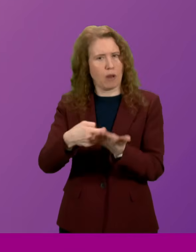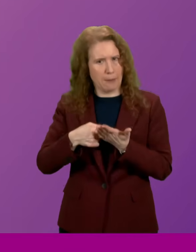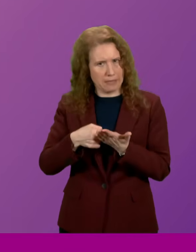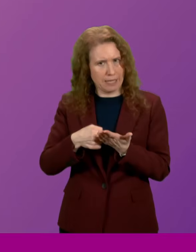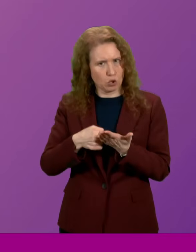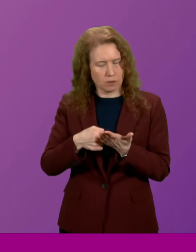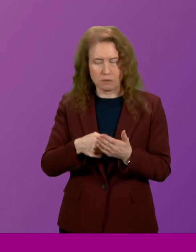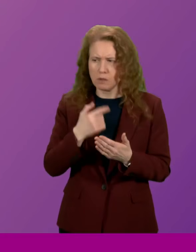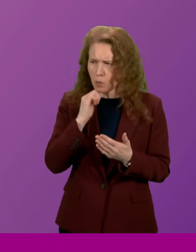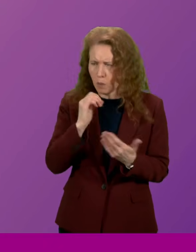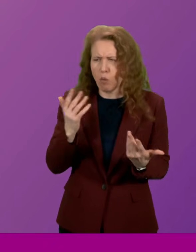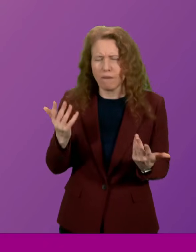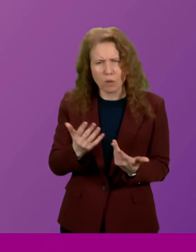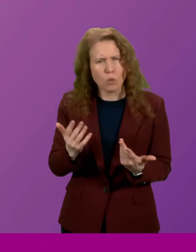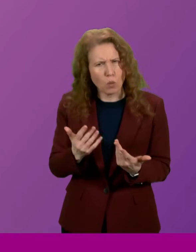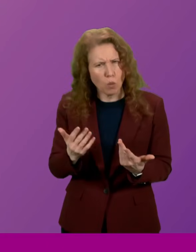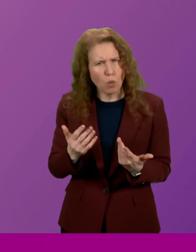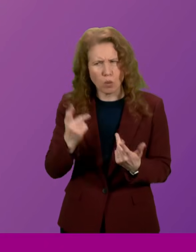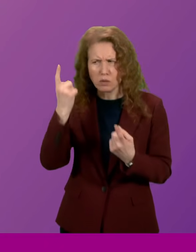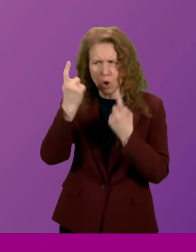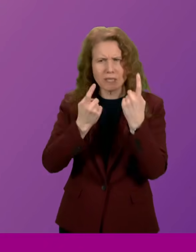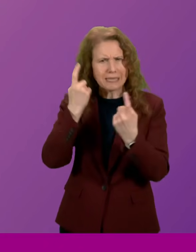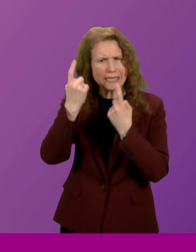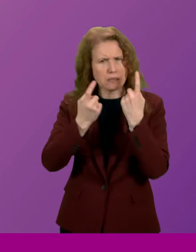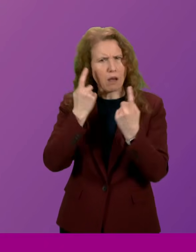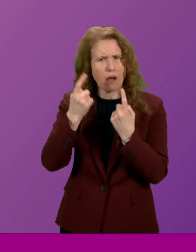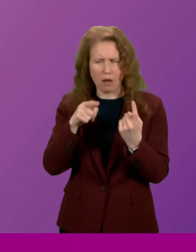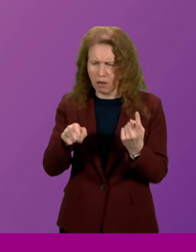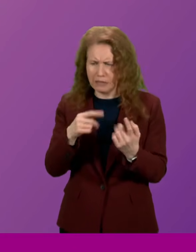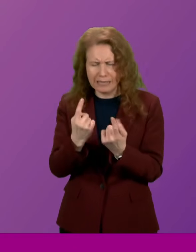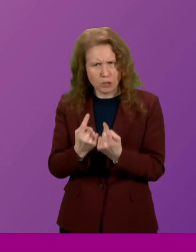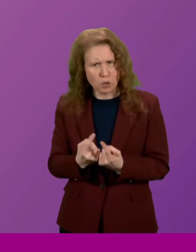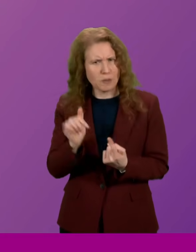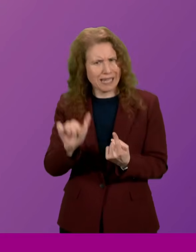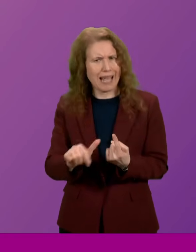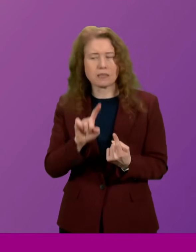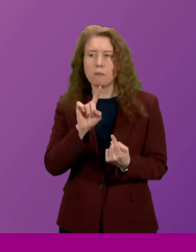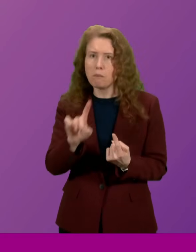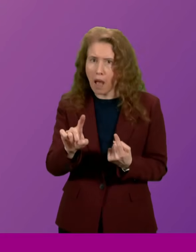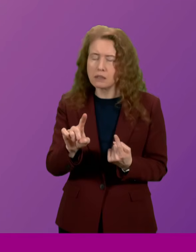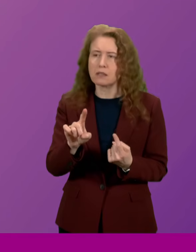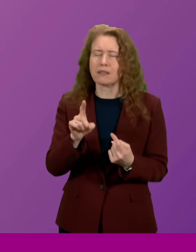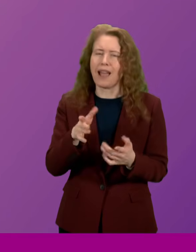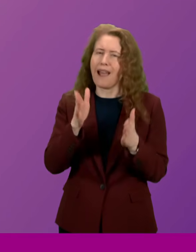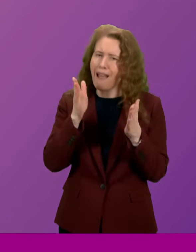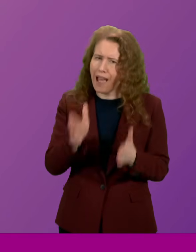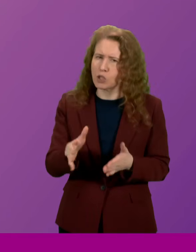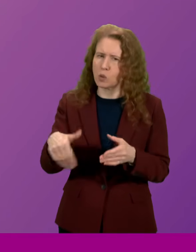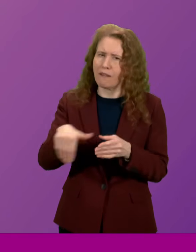We will, of course, be giving consideration to these issues, but that will have to